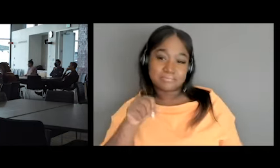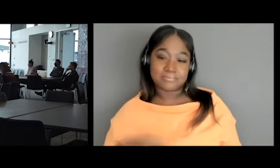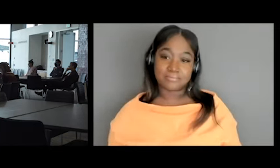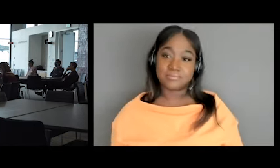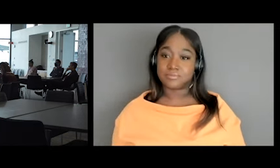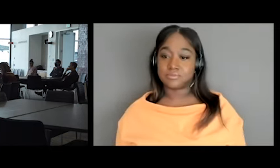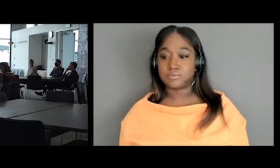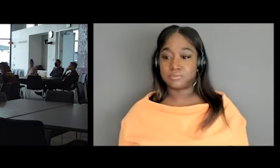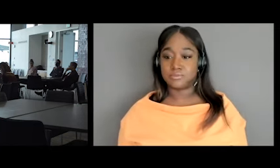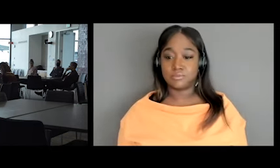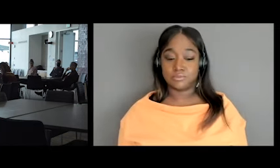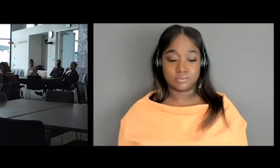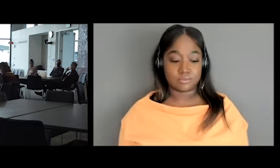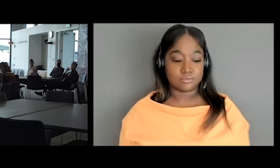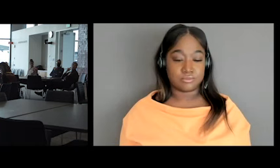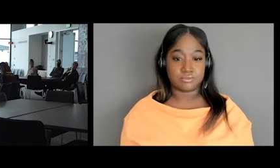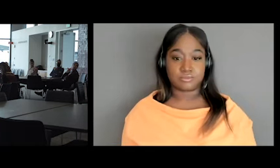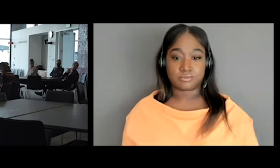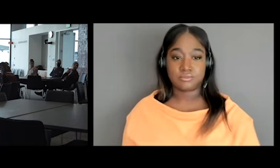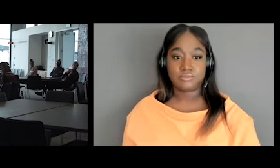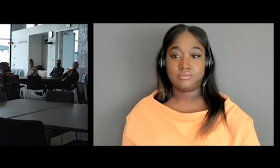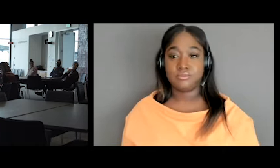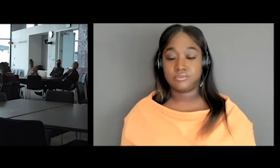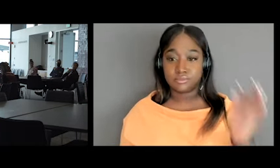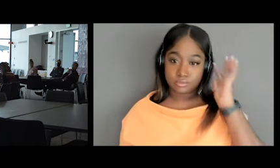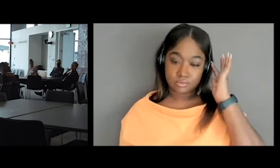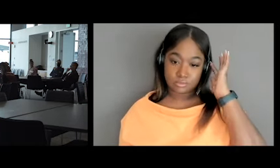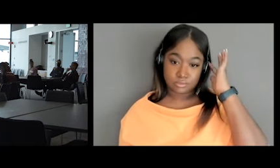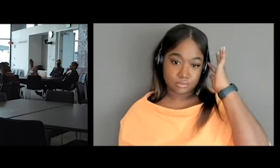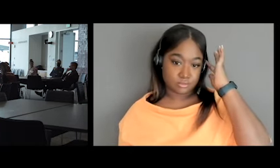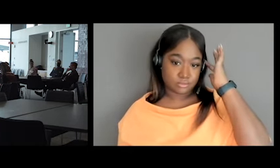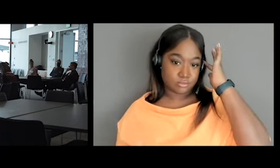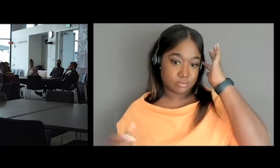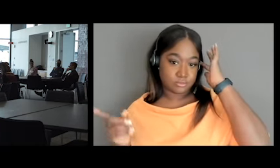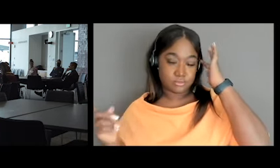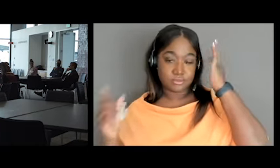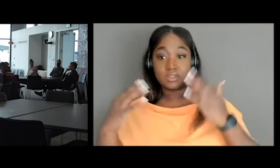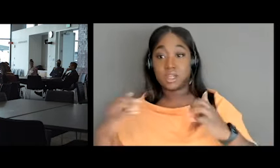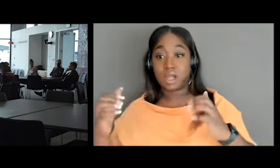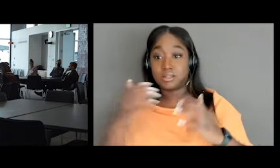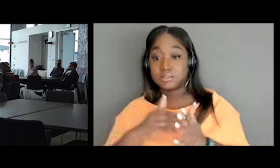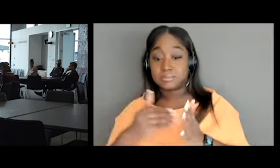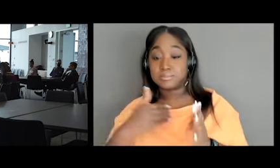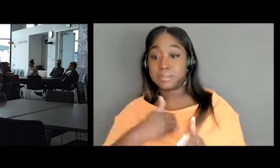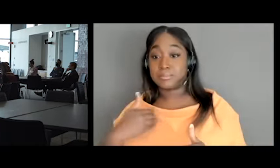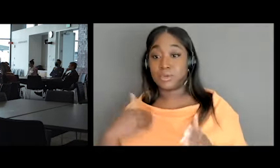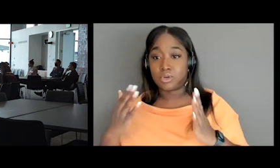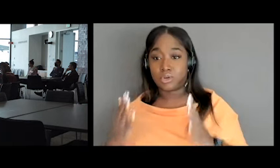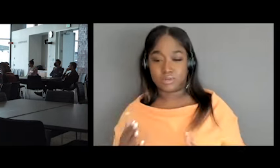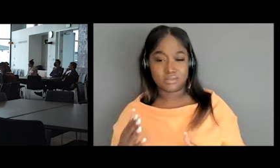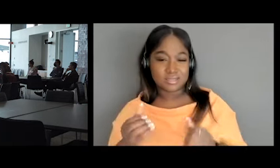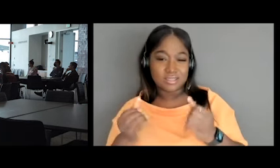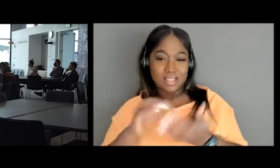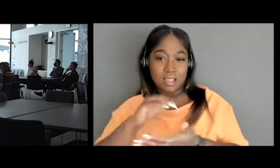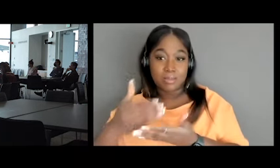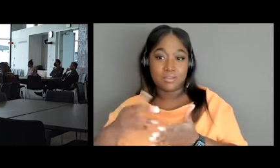You also mentioned yesterday the time to research and understand how to get through. Could people either use the mic